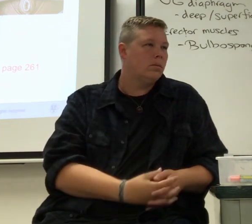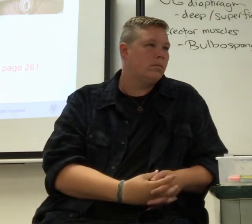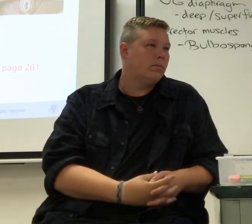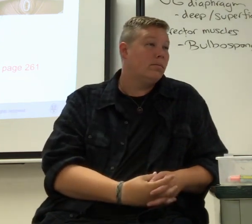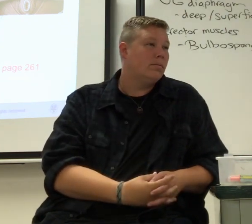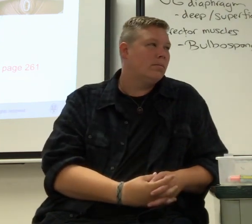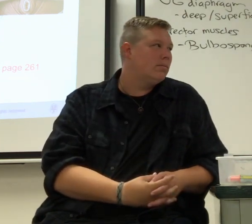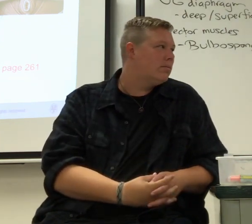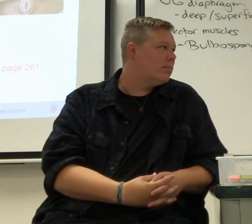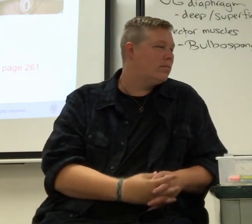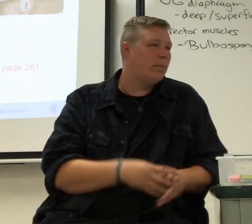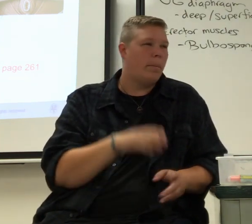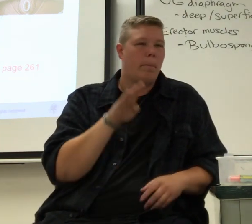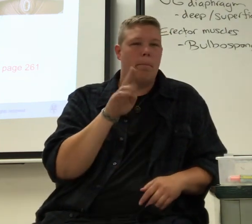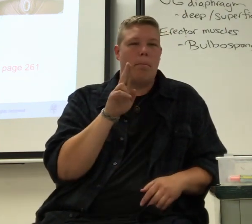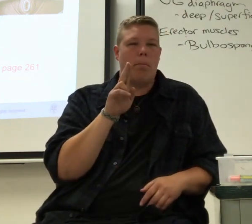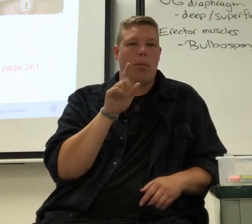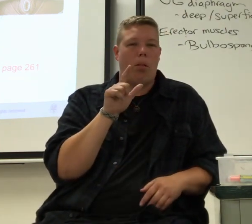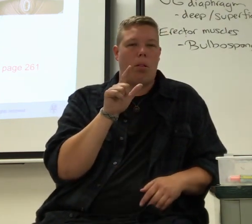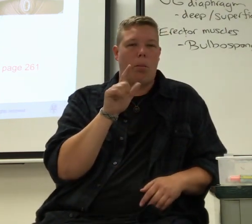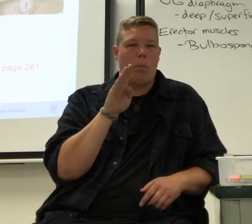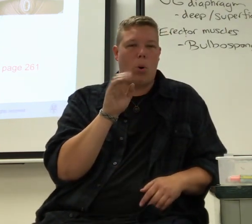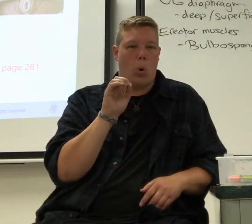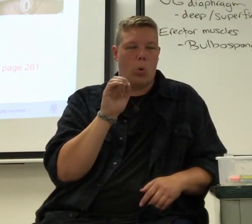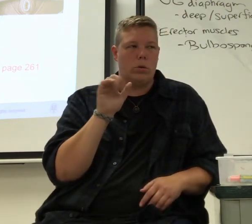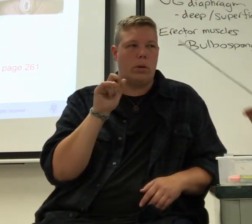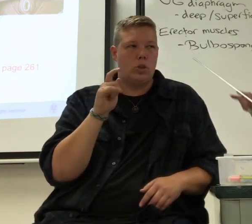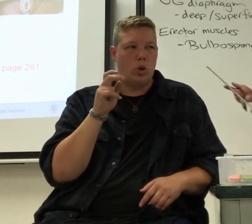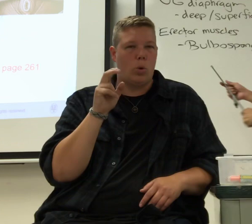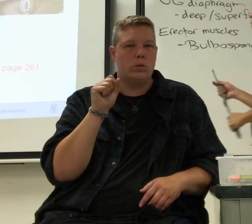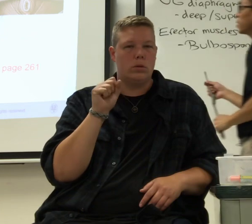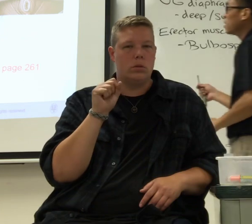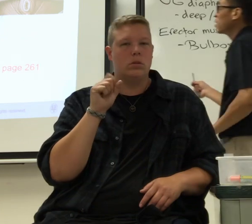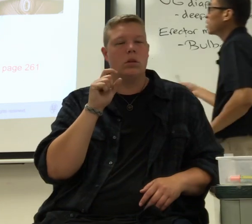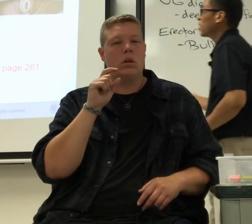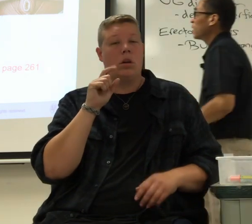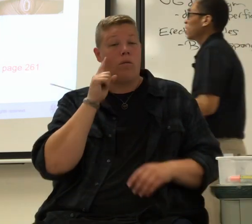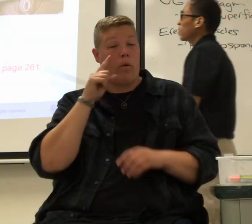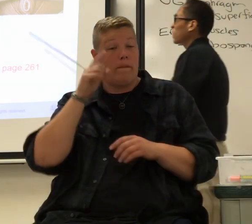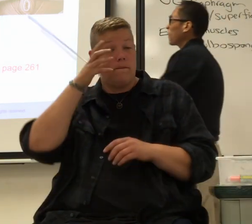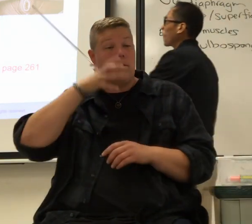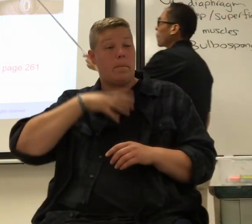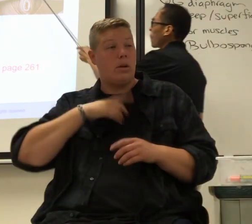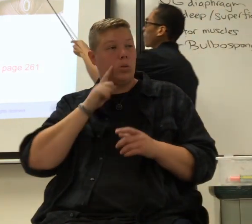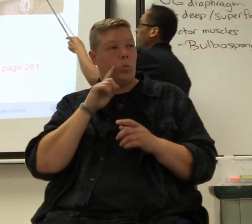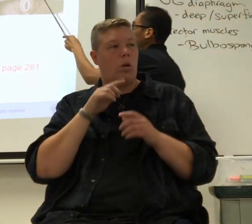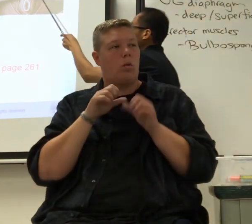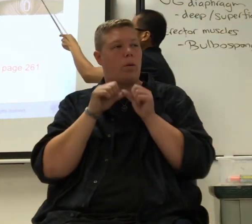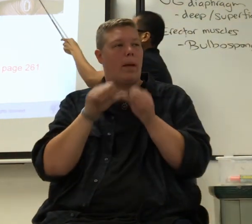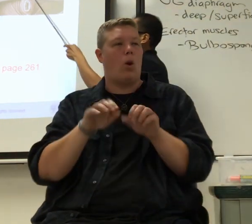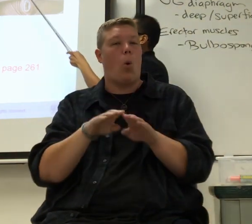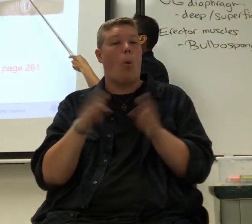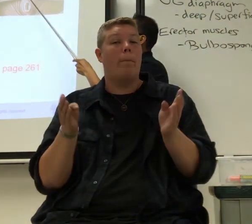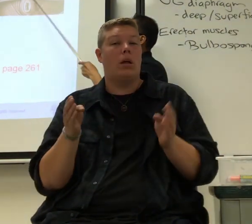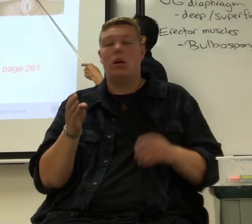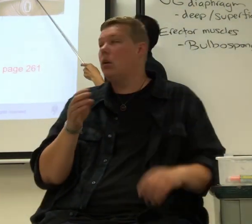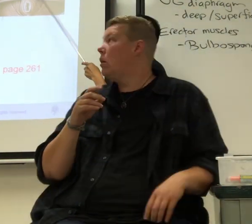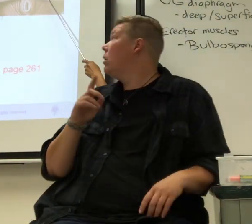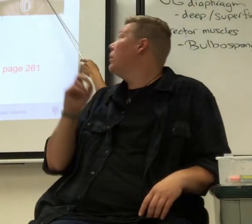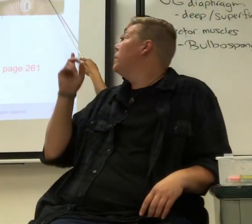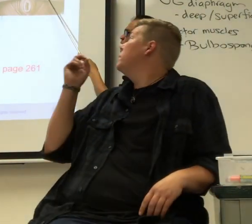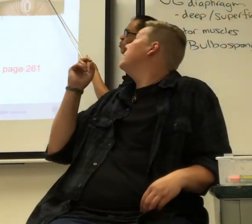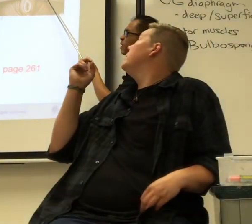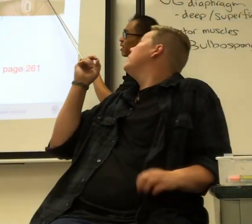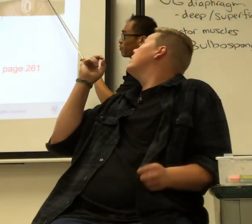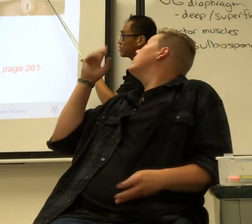the bulbospongiosus in females, we noted this earlier, it remains open right there. Here it is on one side. They cut it